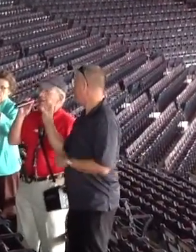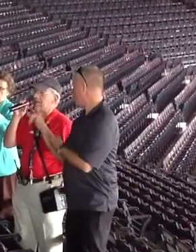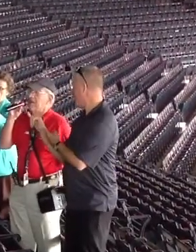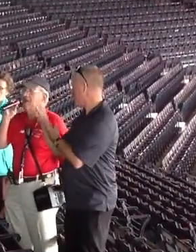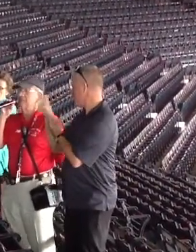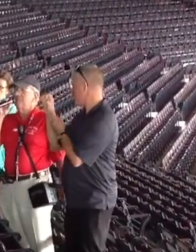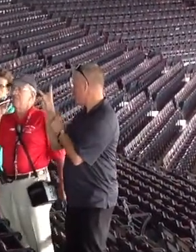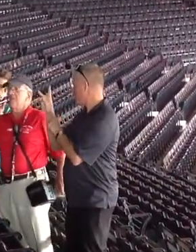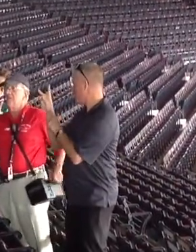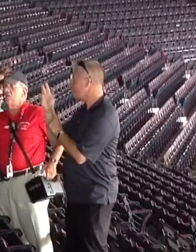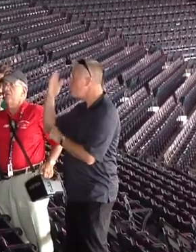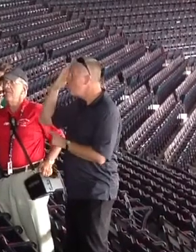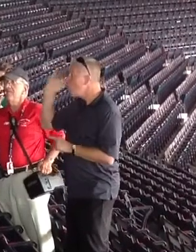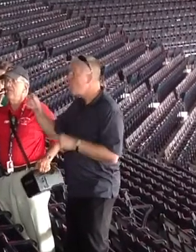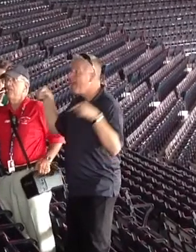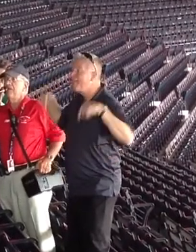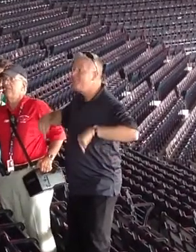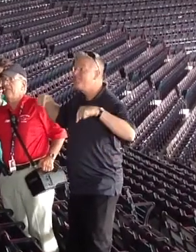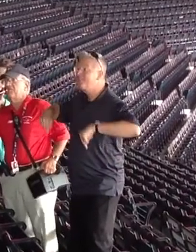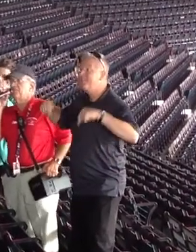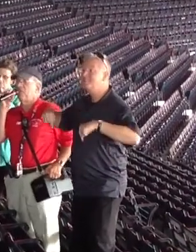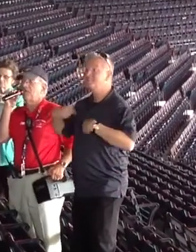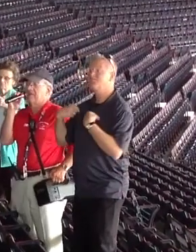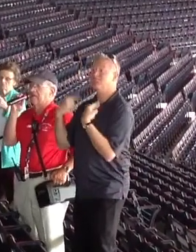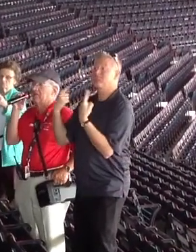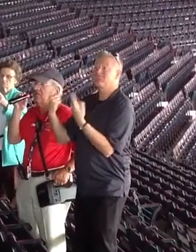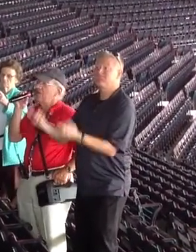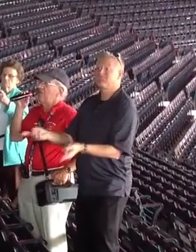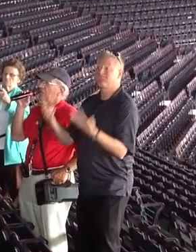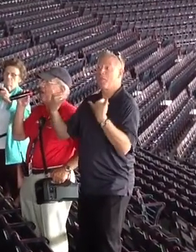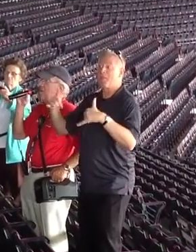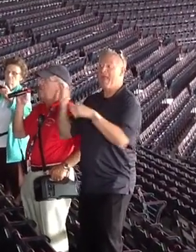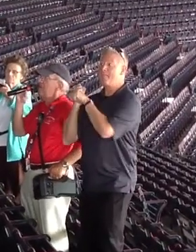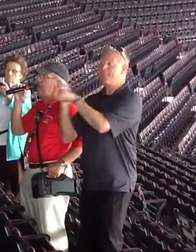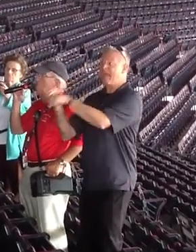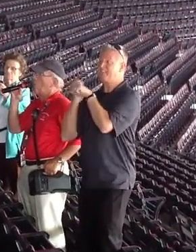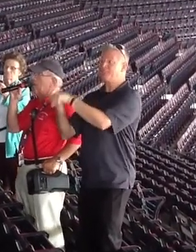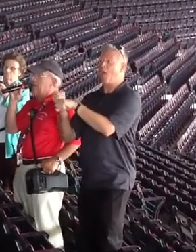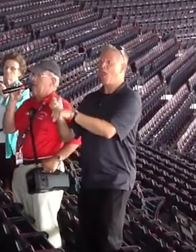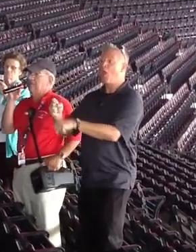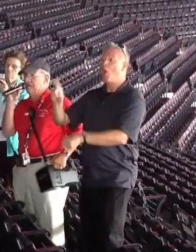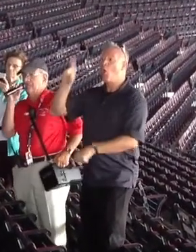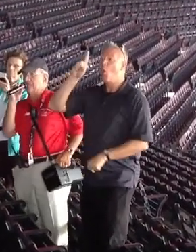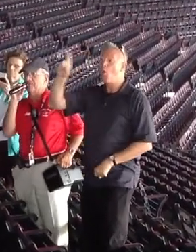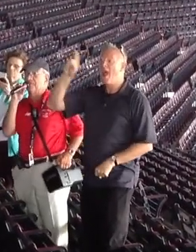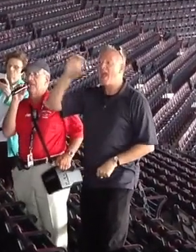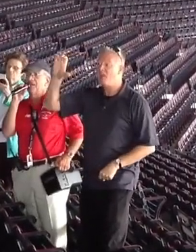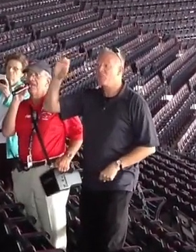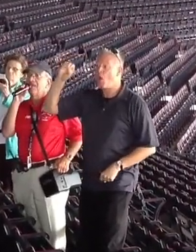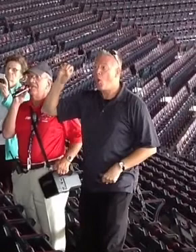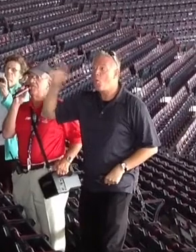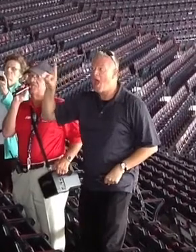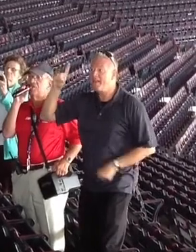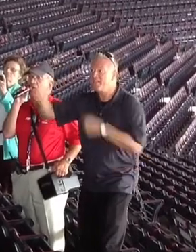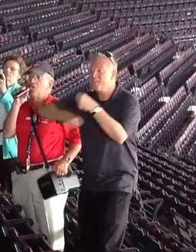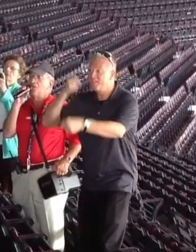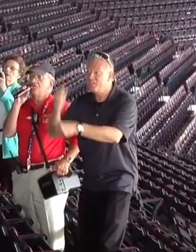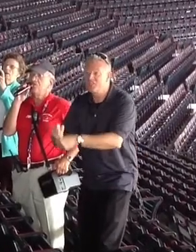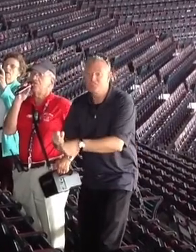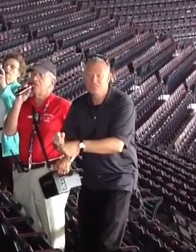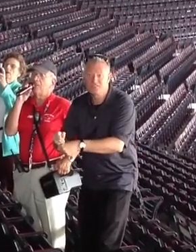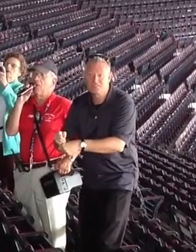Fenway Park has been here. We have been playing baseball here for 101 years. This is